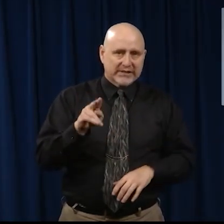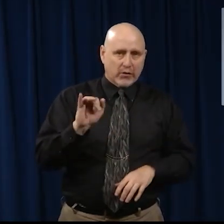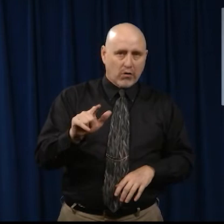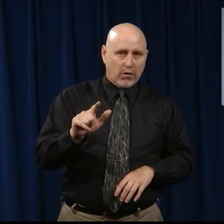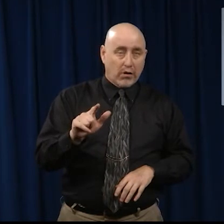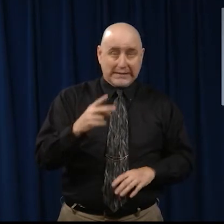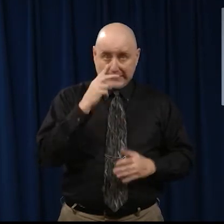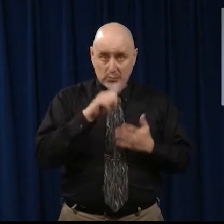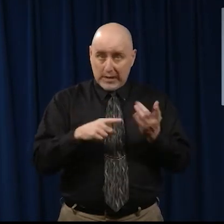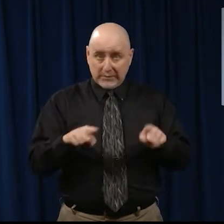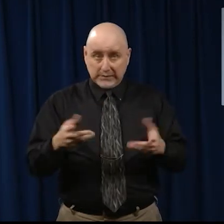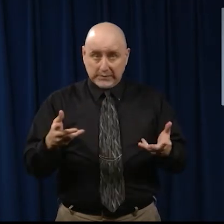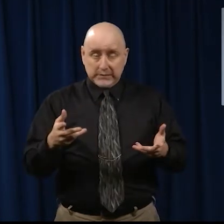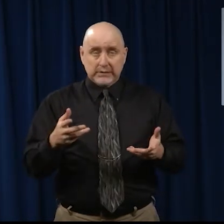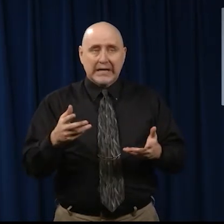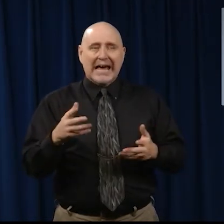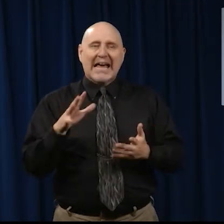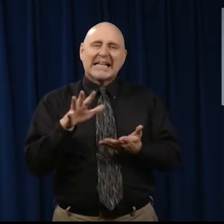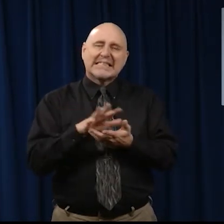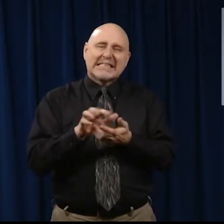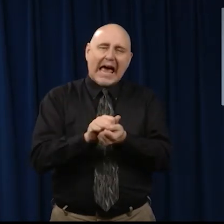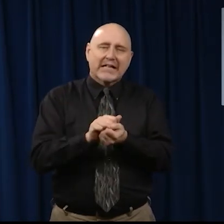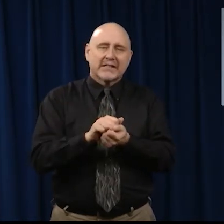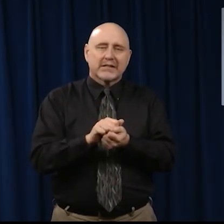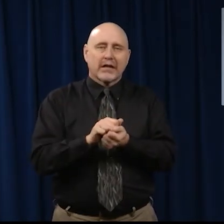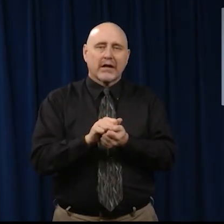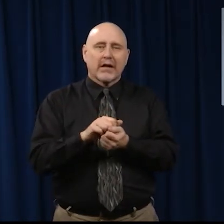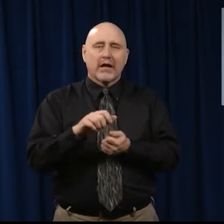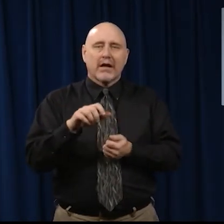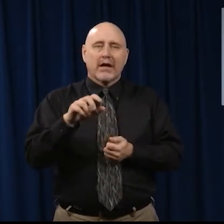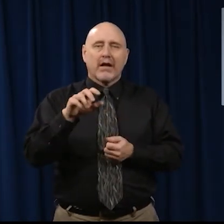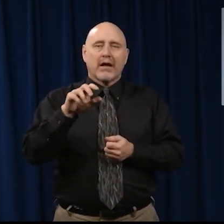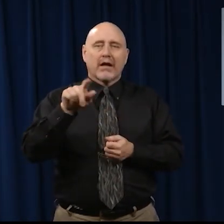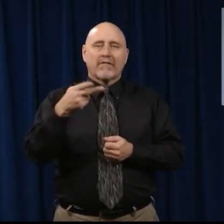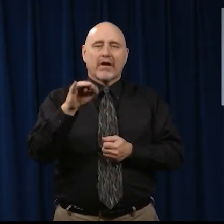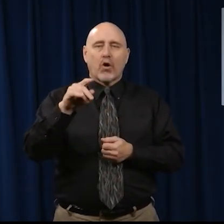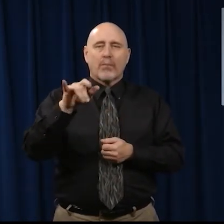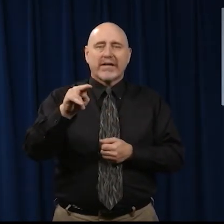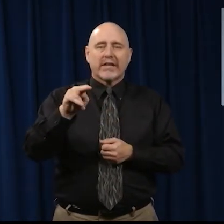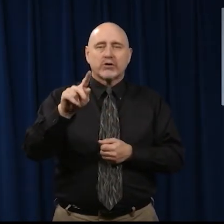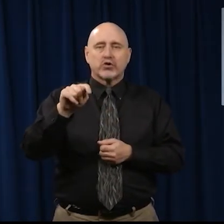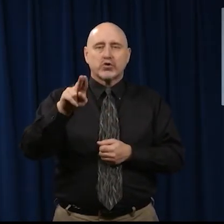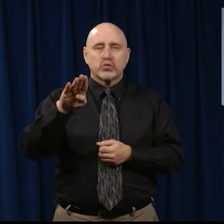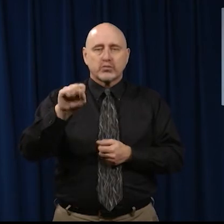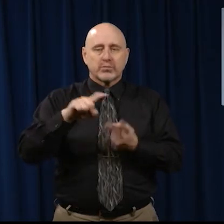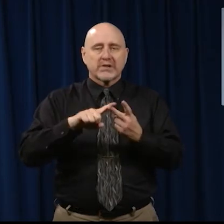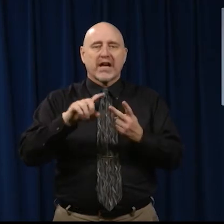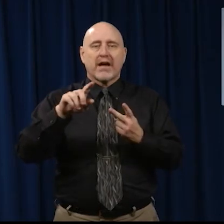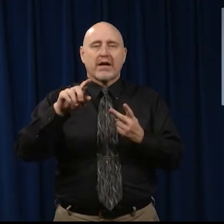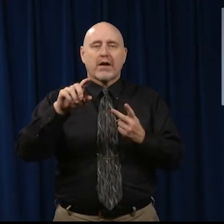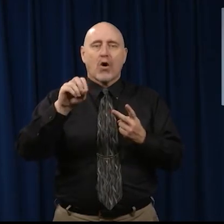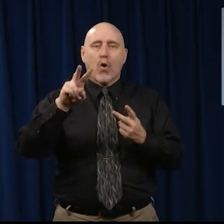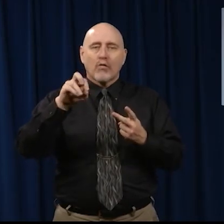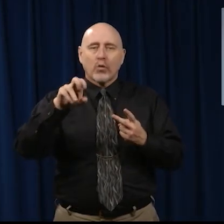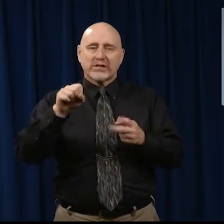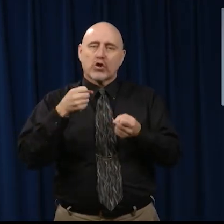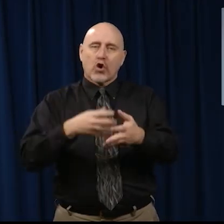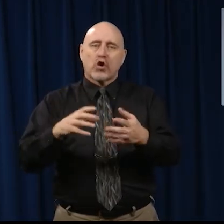chance. See, what happens is it attacks the fallopian tubes and the ovaries, and it causes scarring. And many